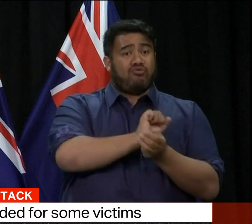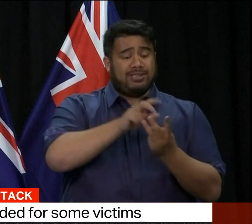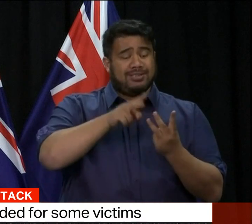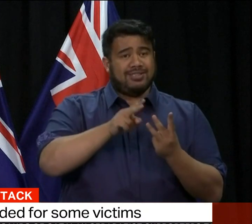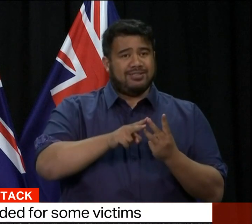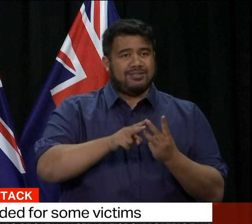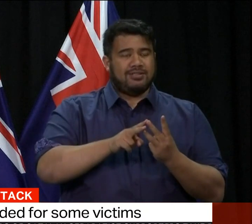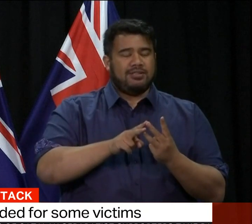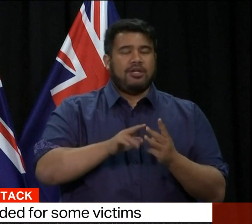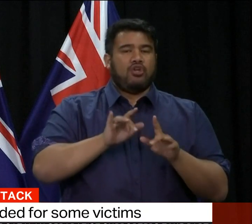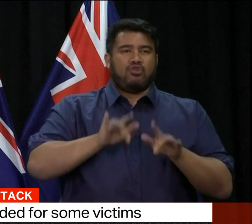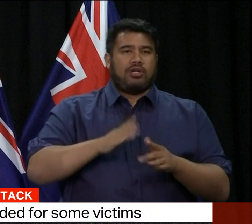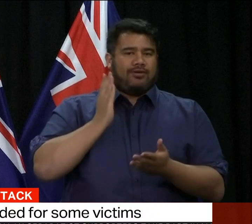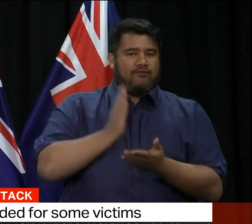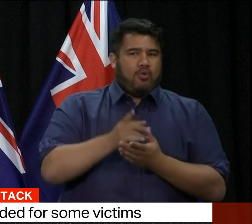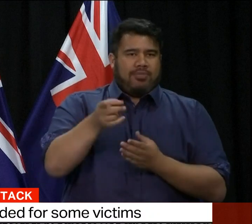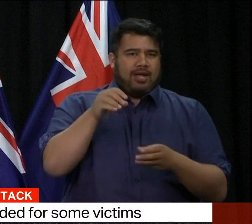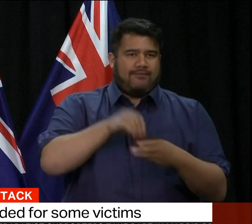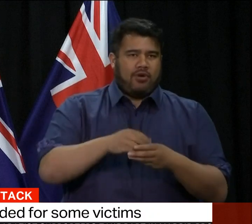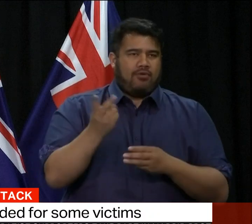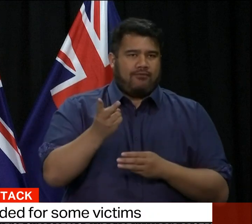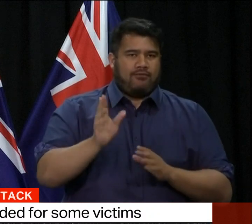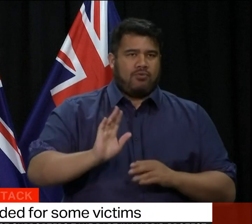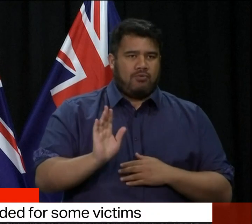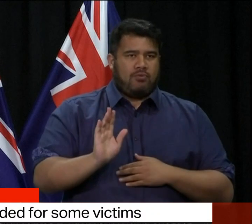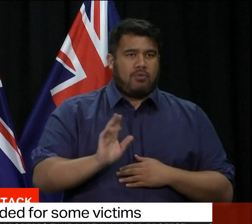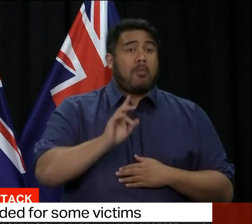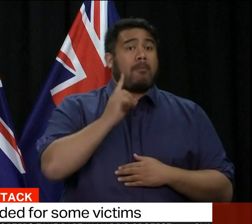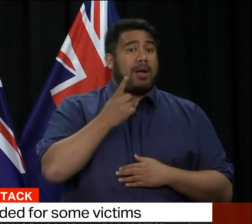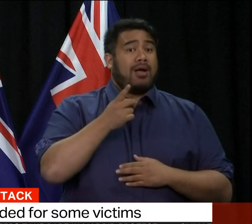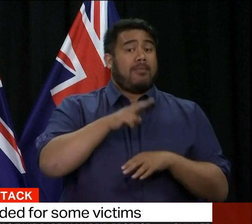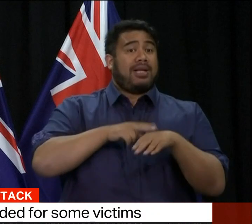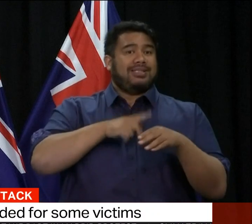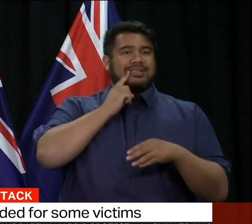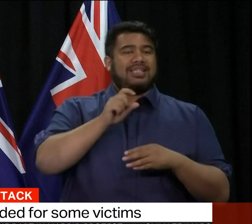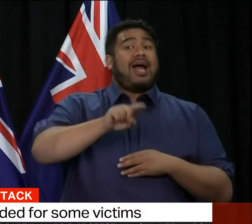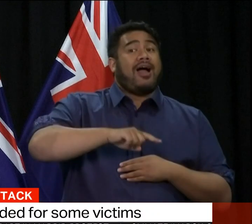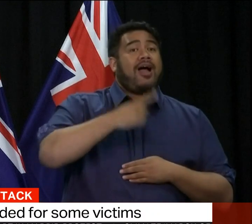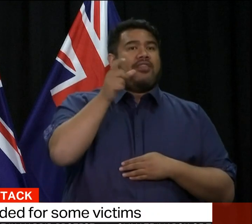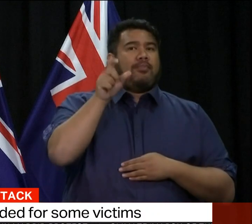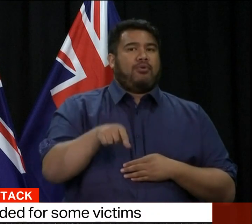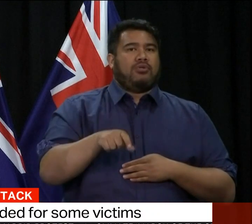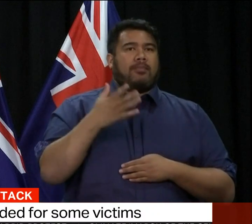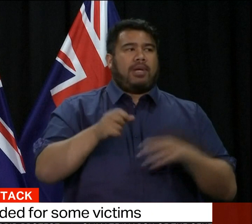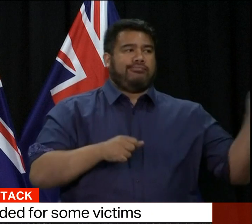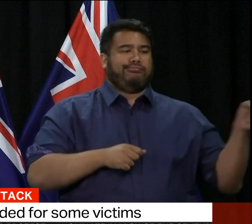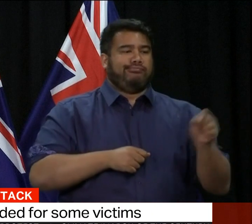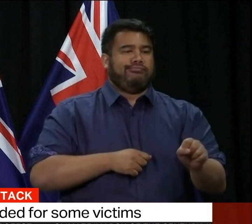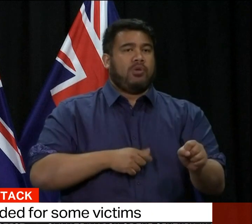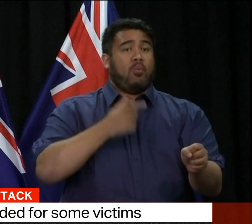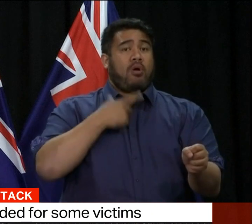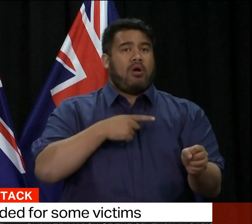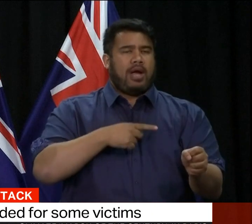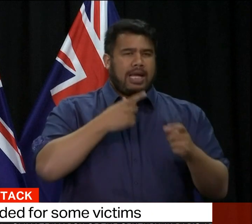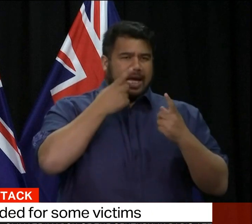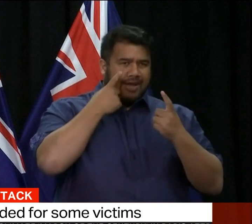attacks. They have, however, confirmed that another person has been taken into custody as a result of evidence